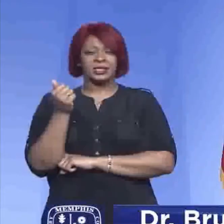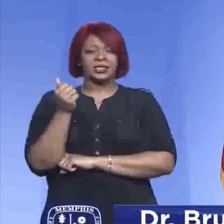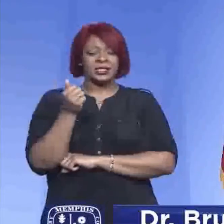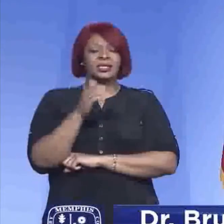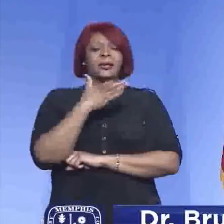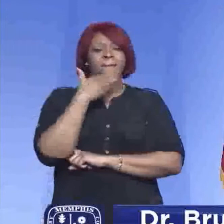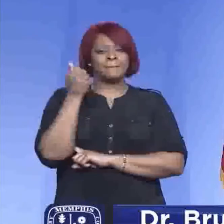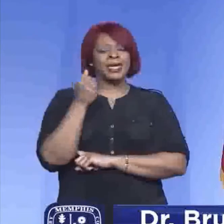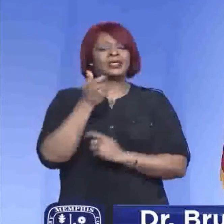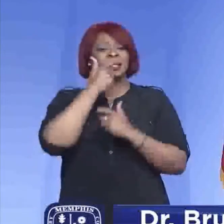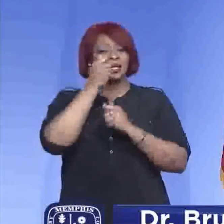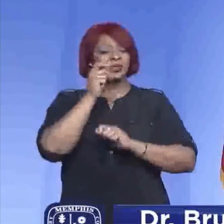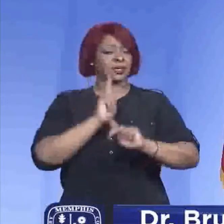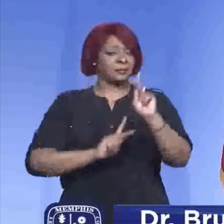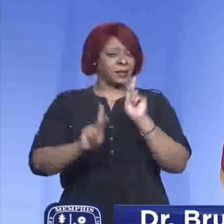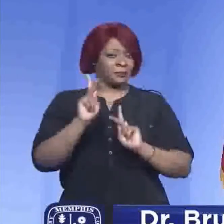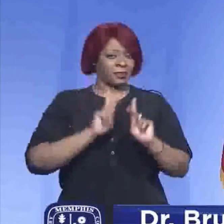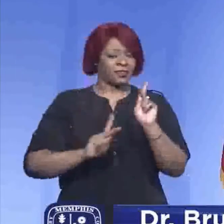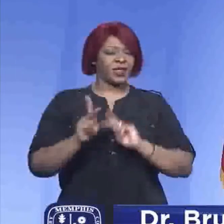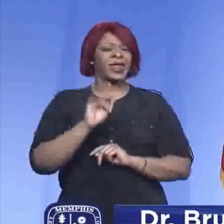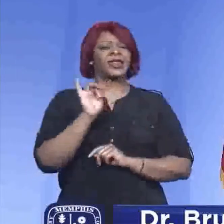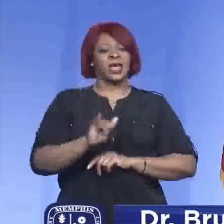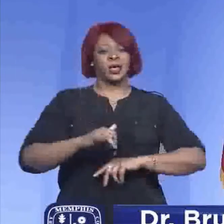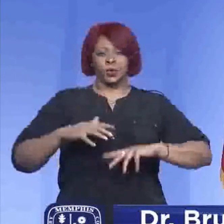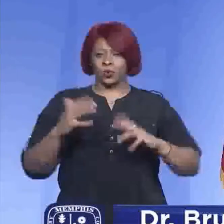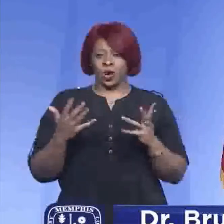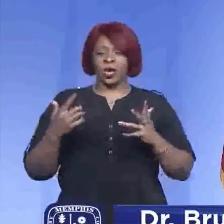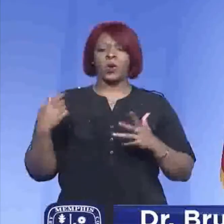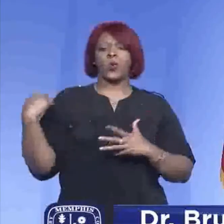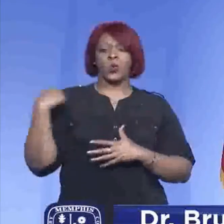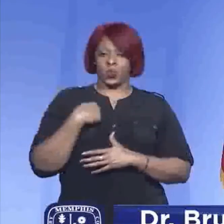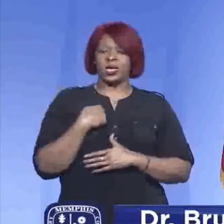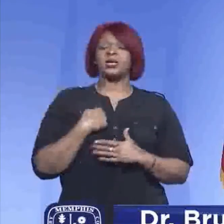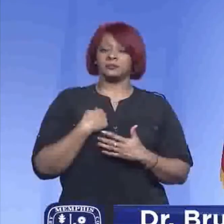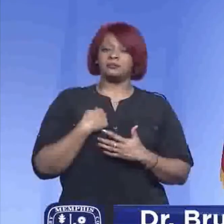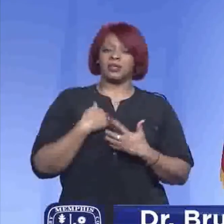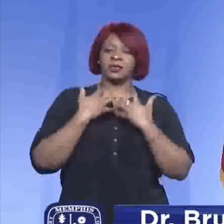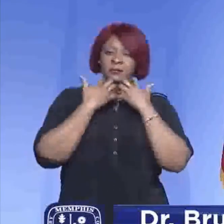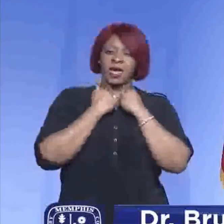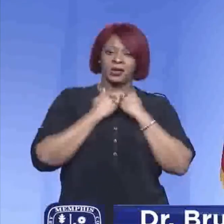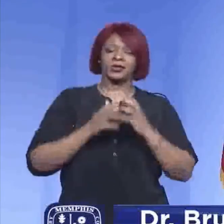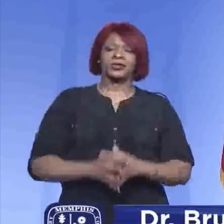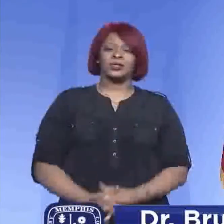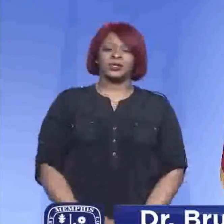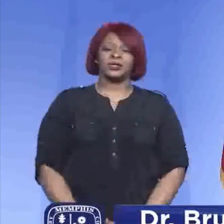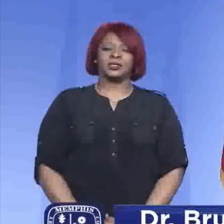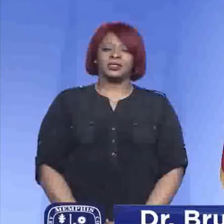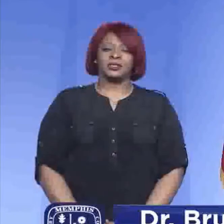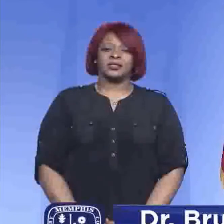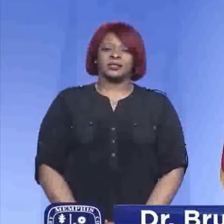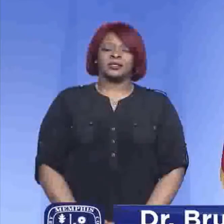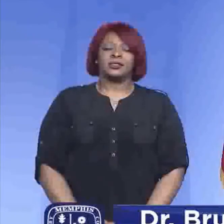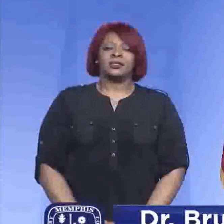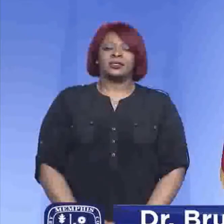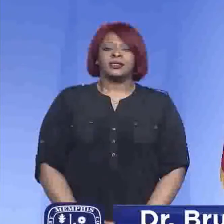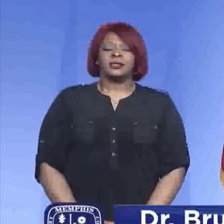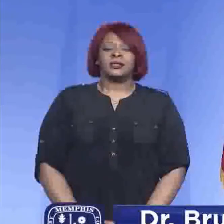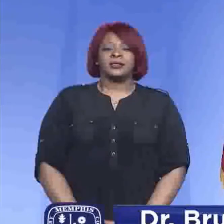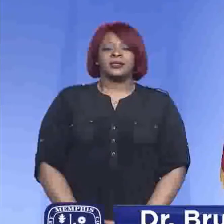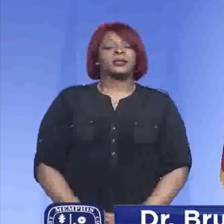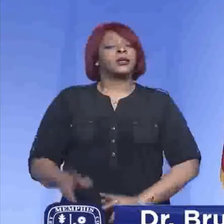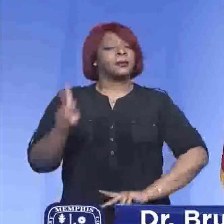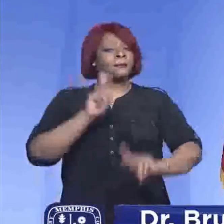best interest of the people, that's what really matters. I want you, fellow citizens,